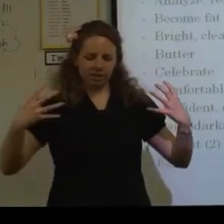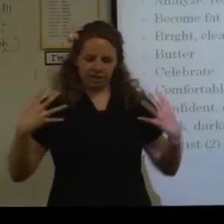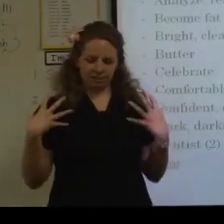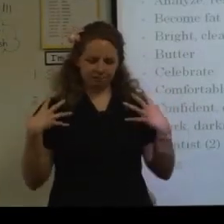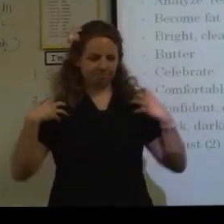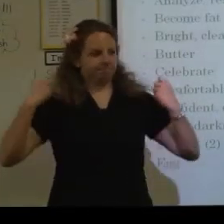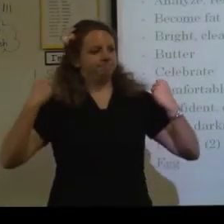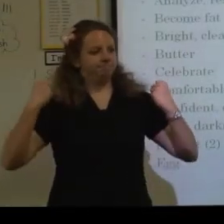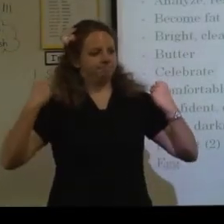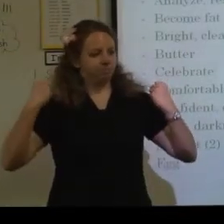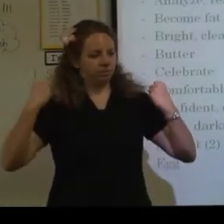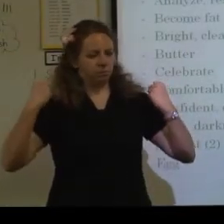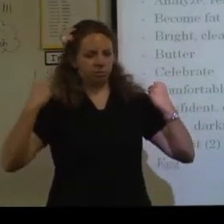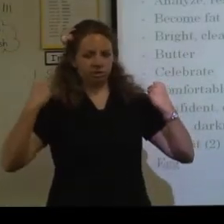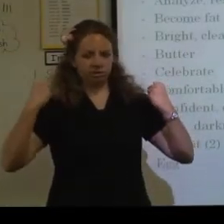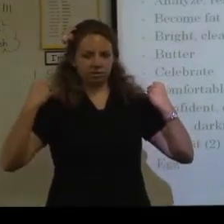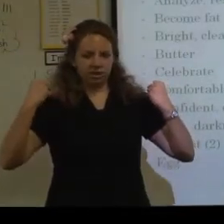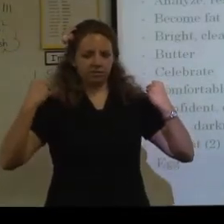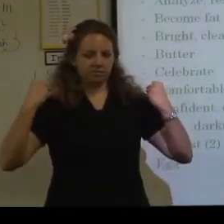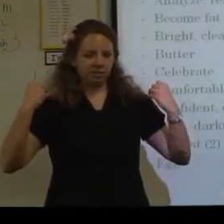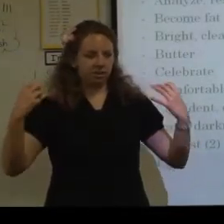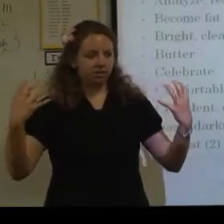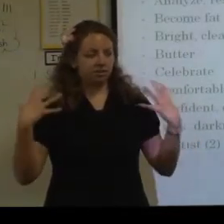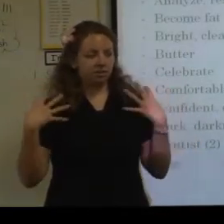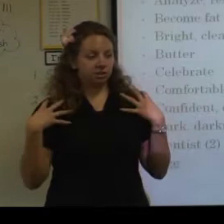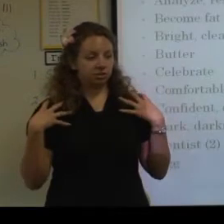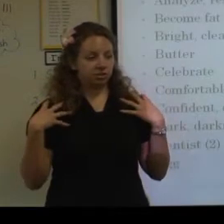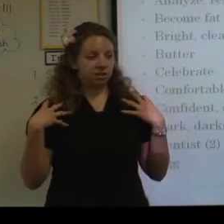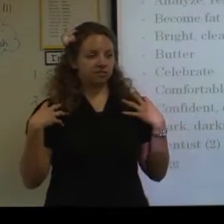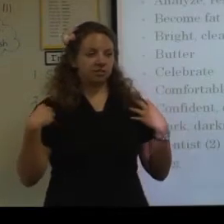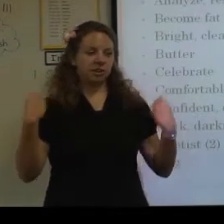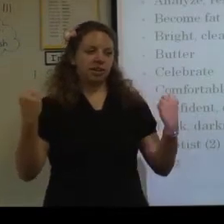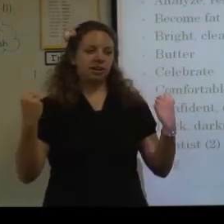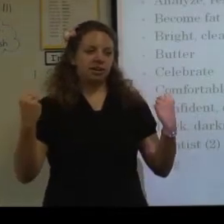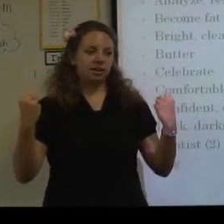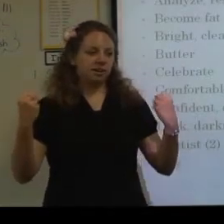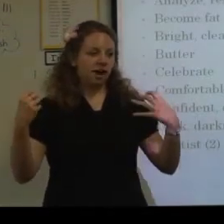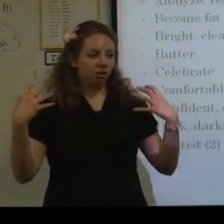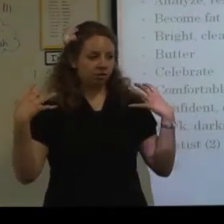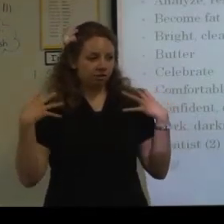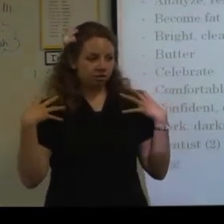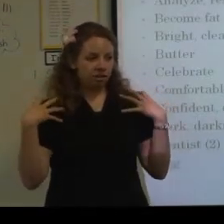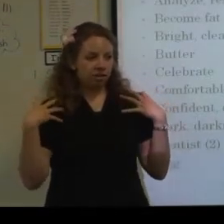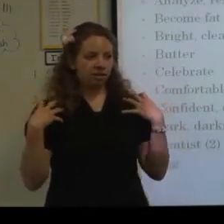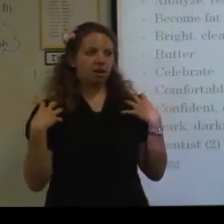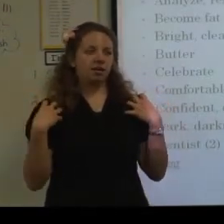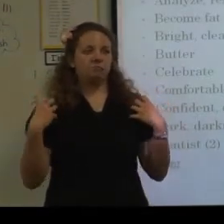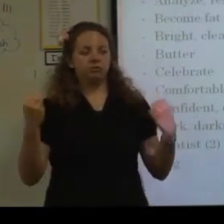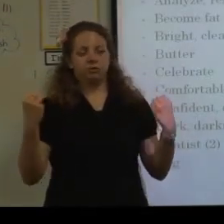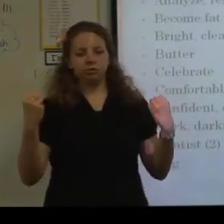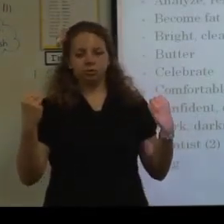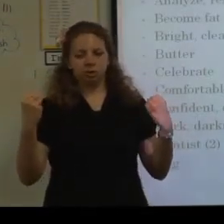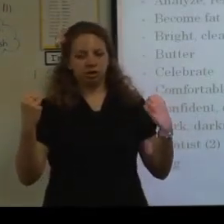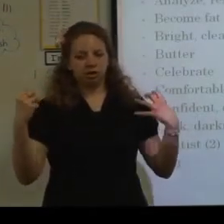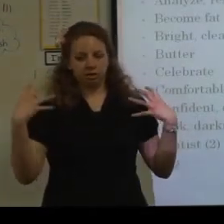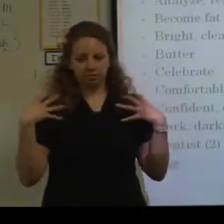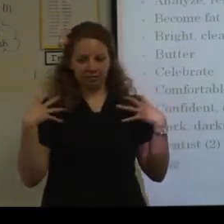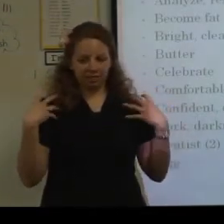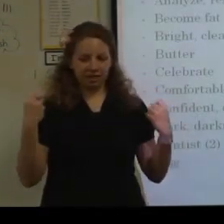like, just pulled out to there. This is also the sign for like healthy, restored, like